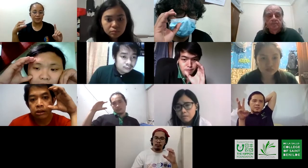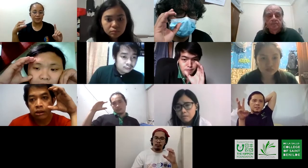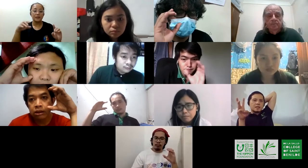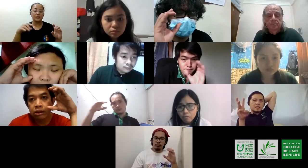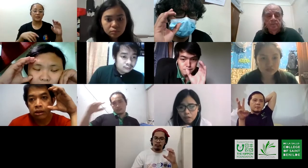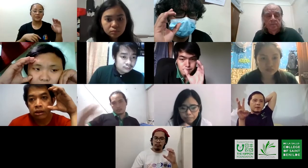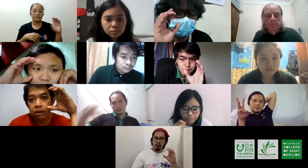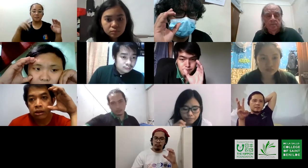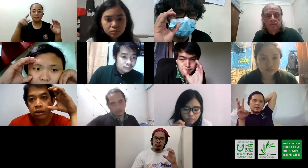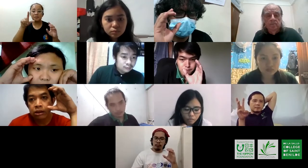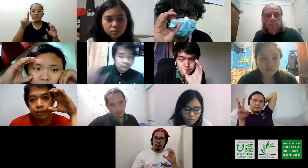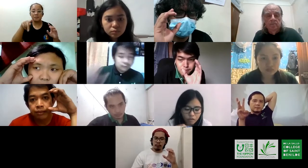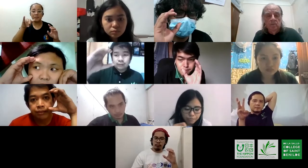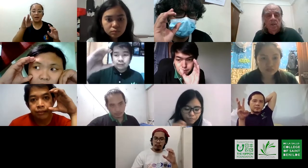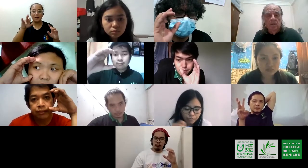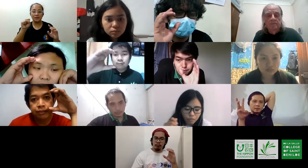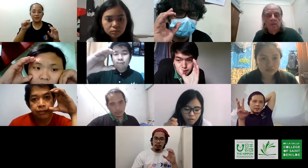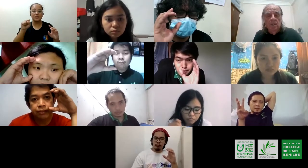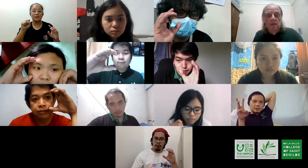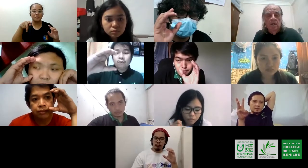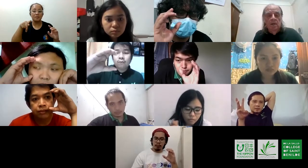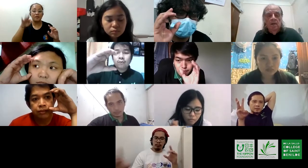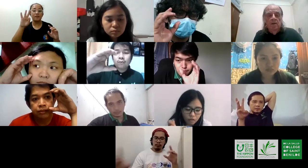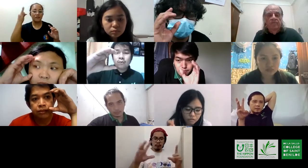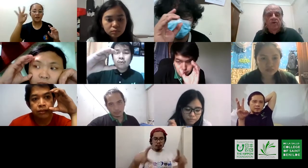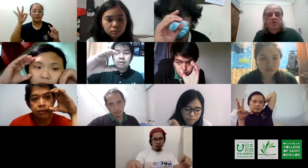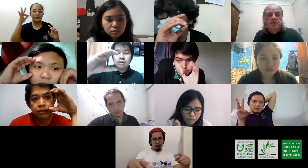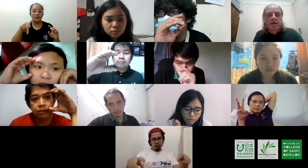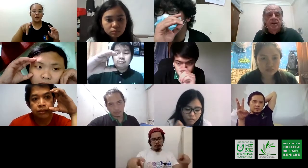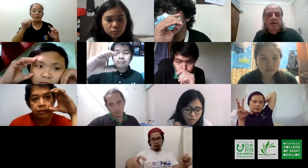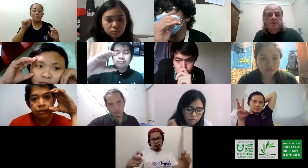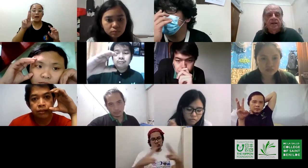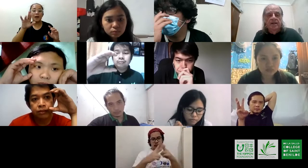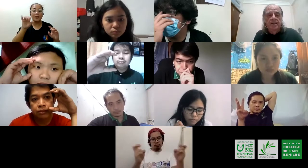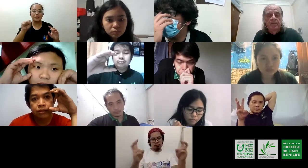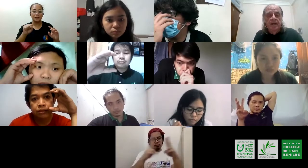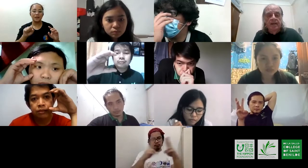C. Parents. Yeah. First in Paris, second in Milan.